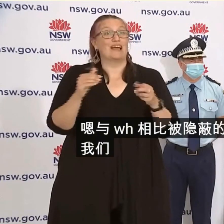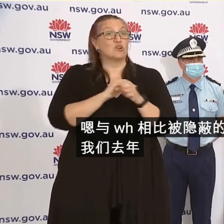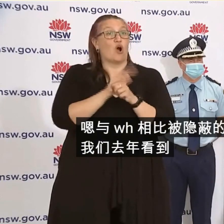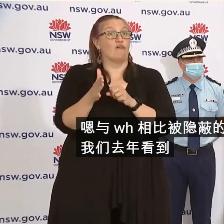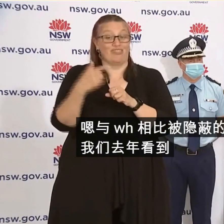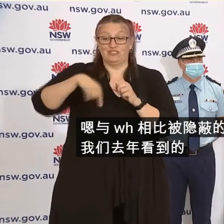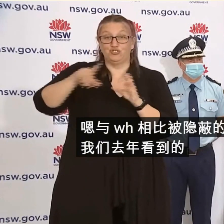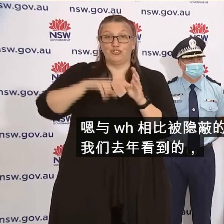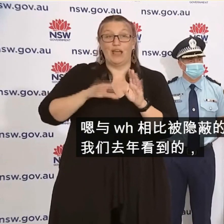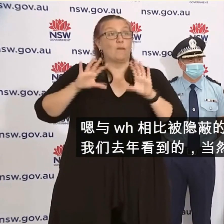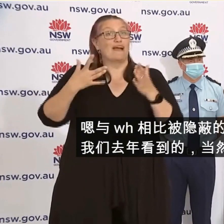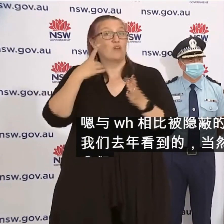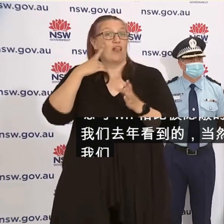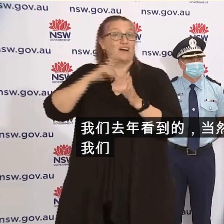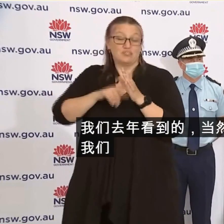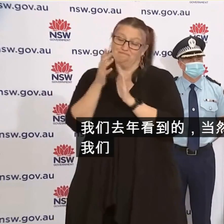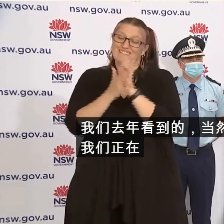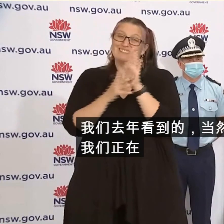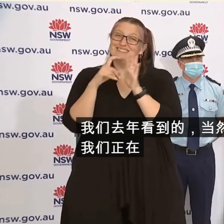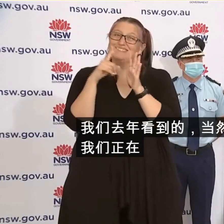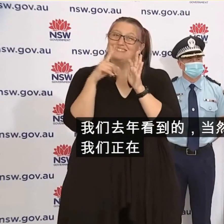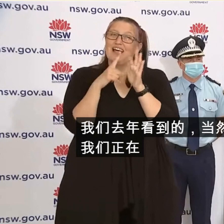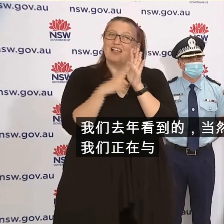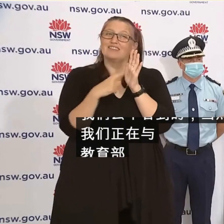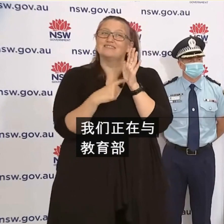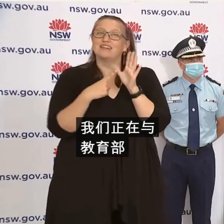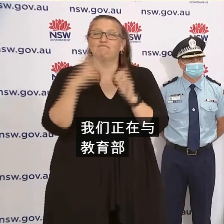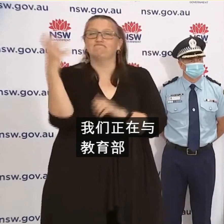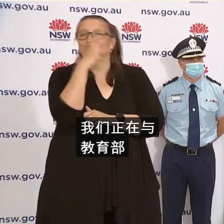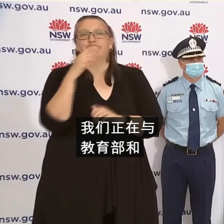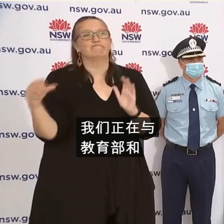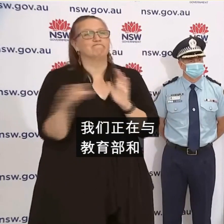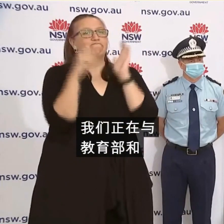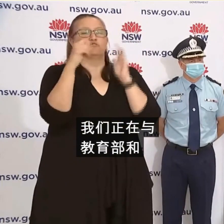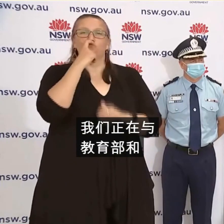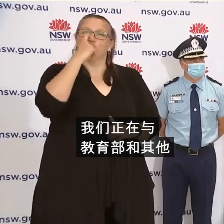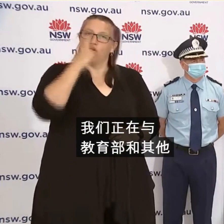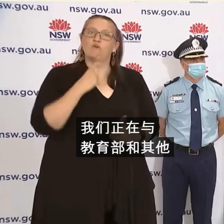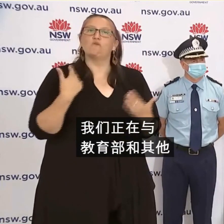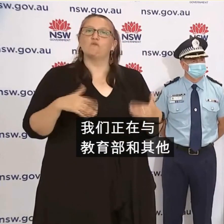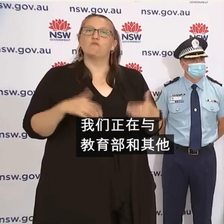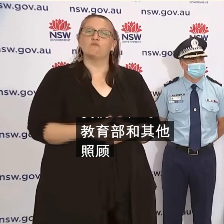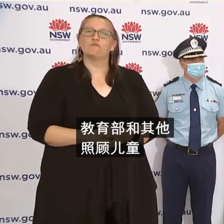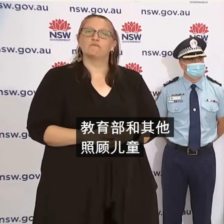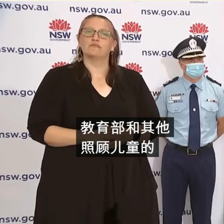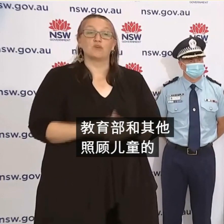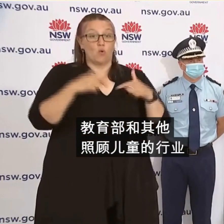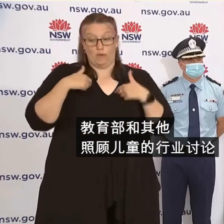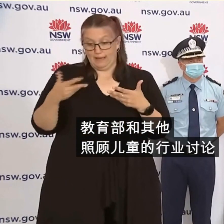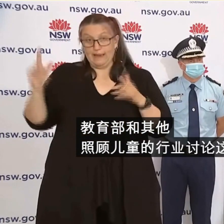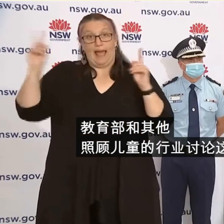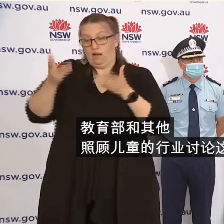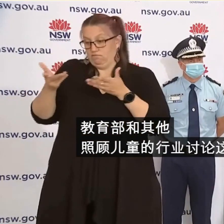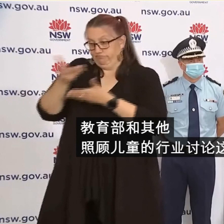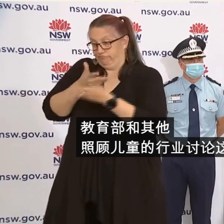what we were seeing last year, and certainly we're discussing those issues with the Department of Education and others industries that look